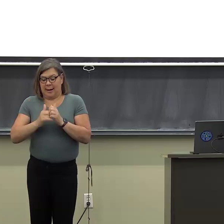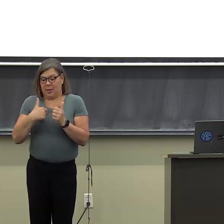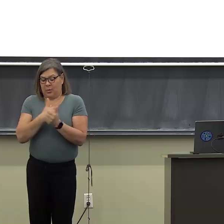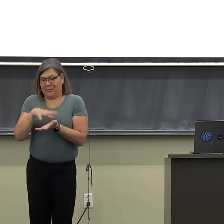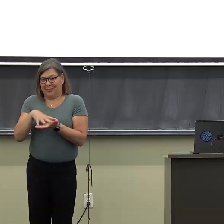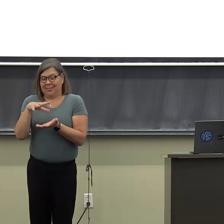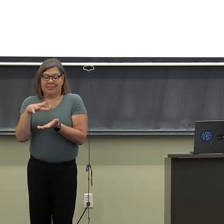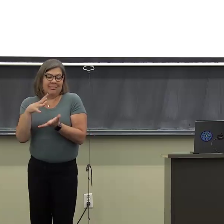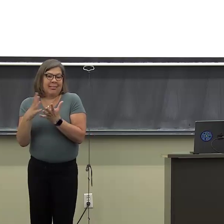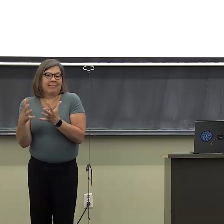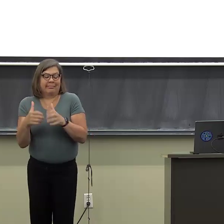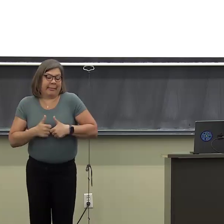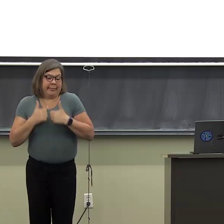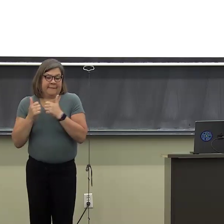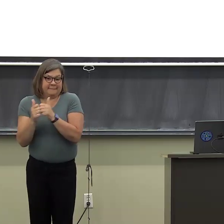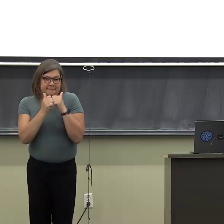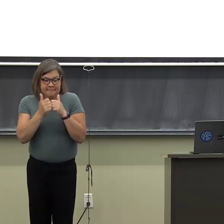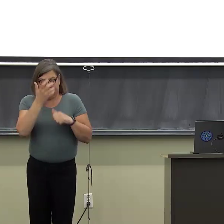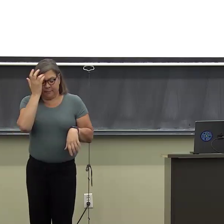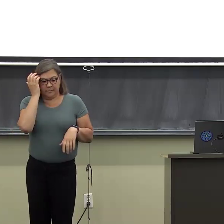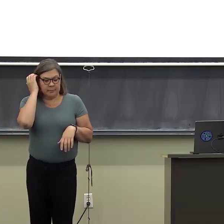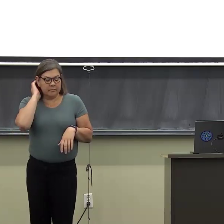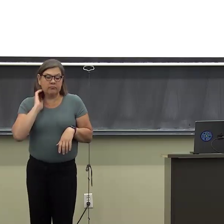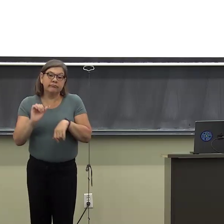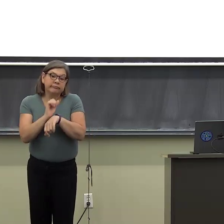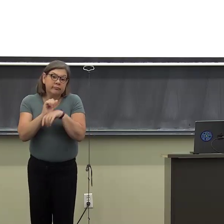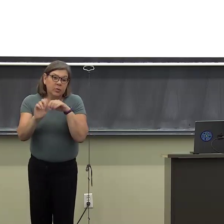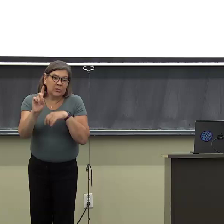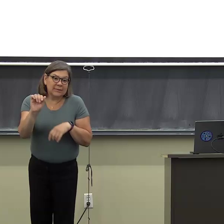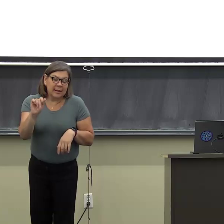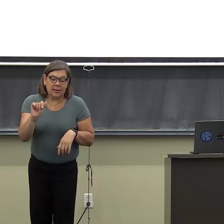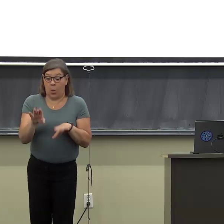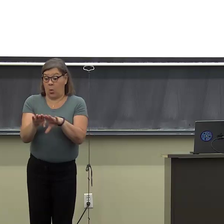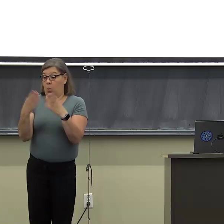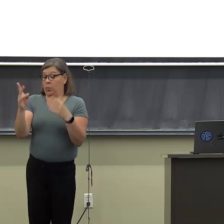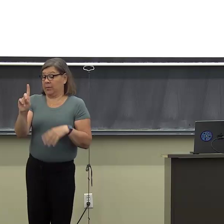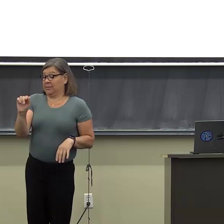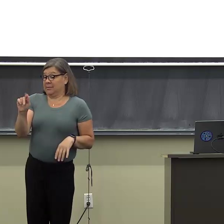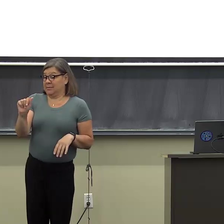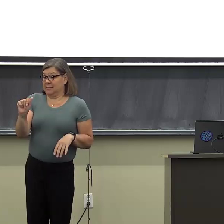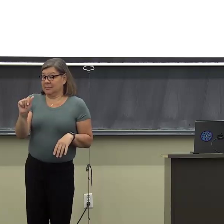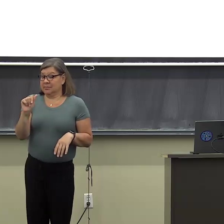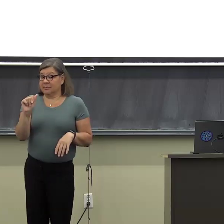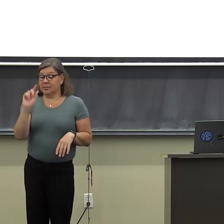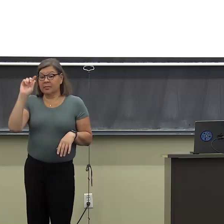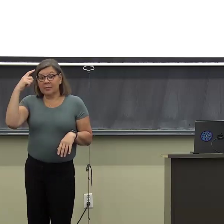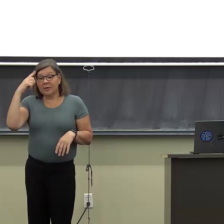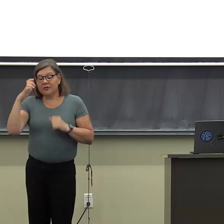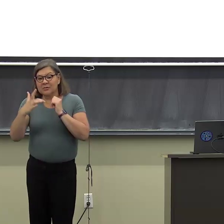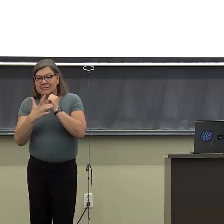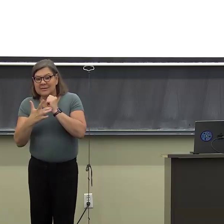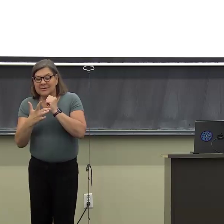together. And I've worked a bit with data, open data, worked with government